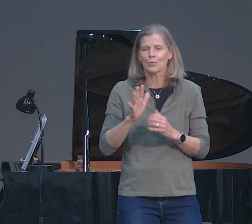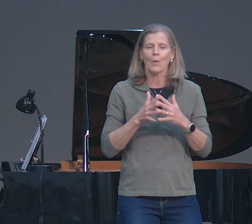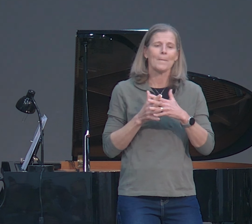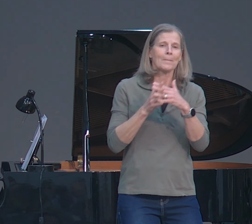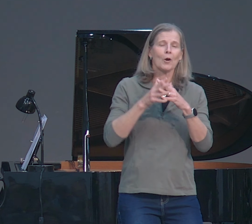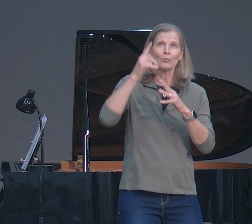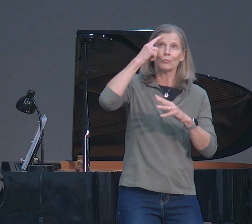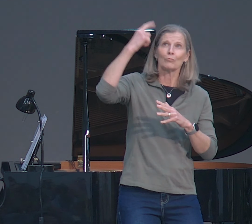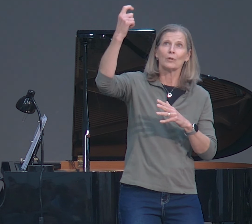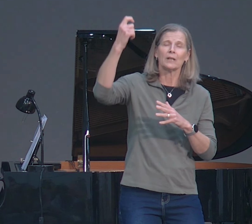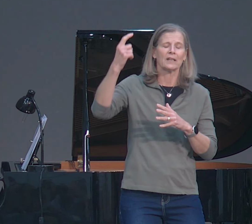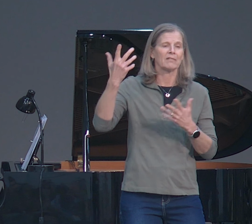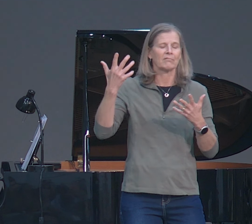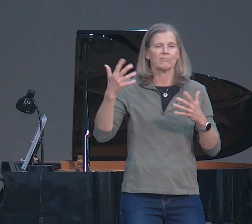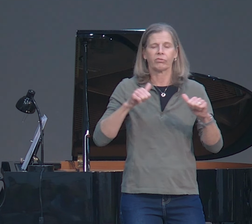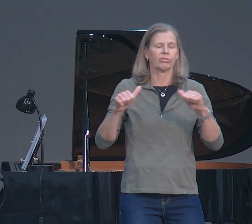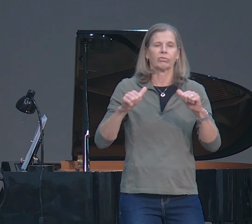shattering,